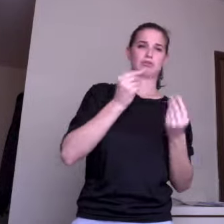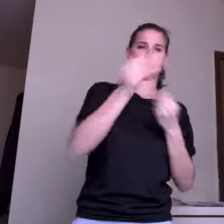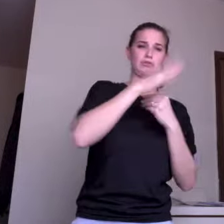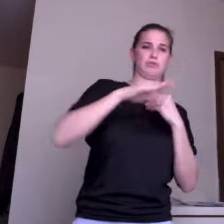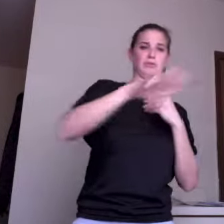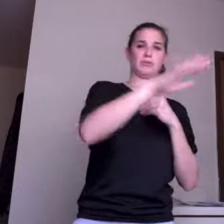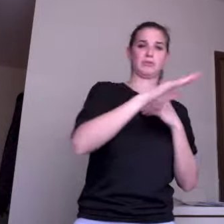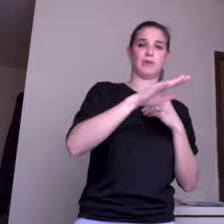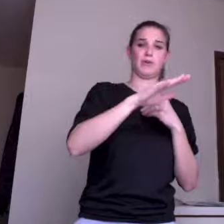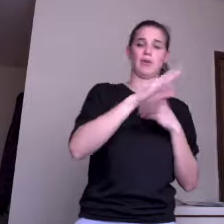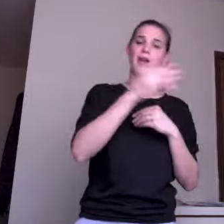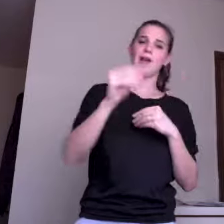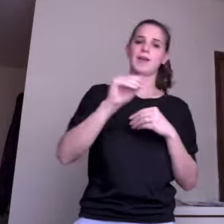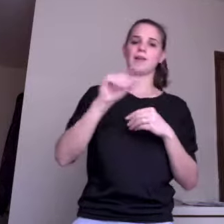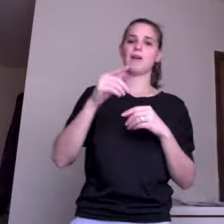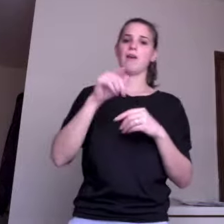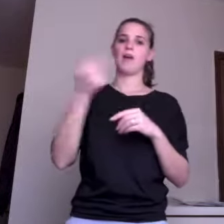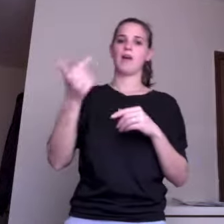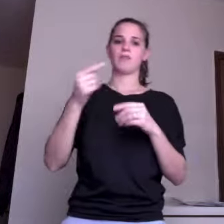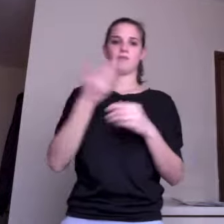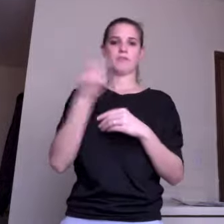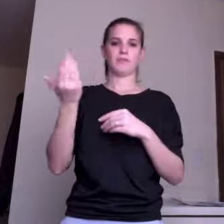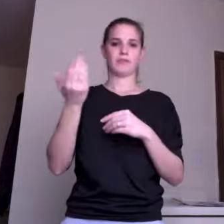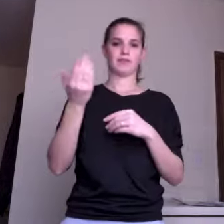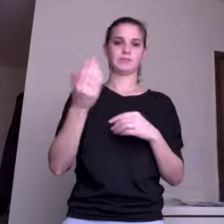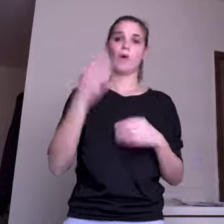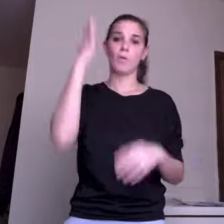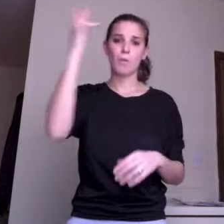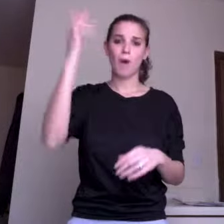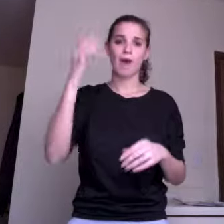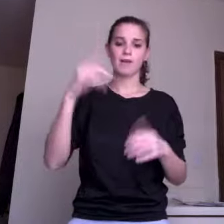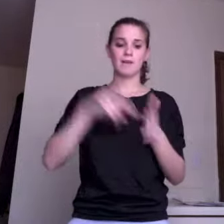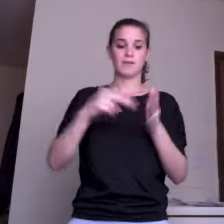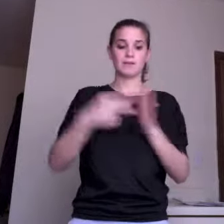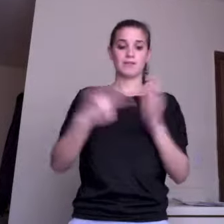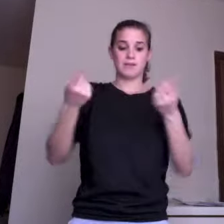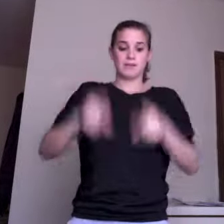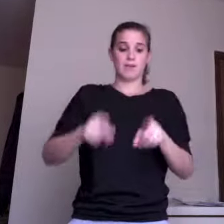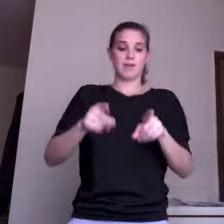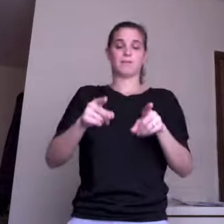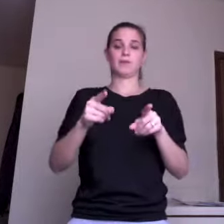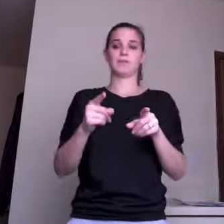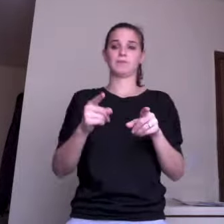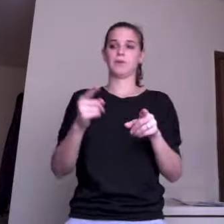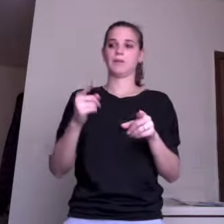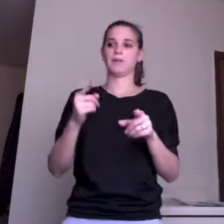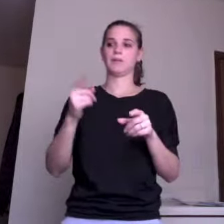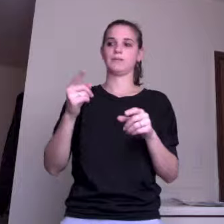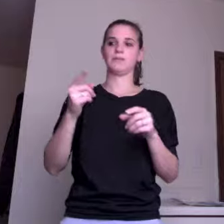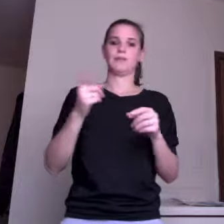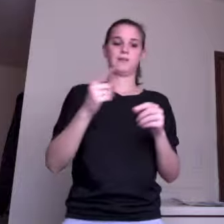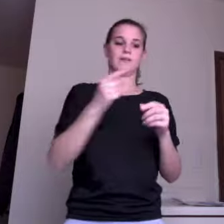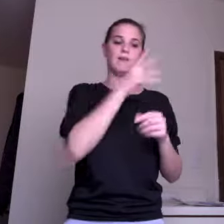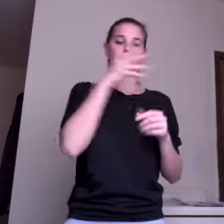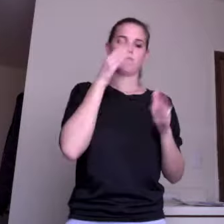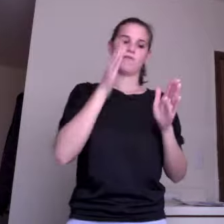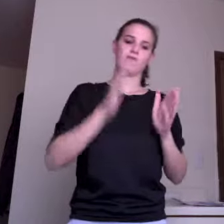all nutrients from growing the same crop over and over again. Next, more harmful chemicals are sprayed on fruits and vegetables,